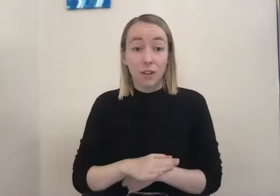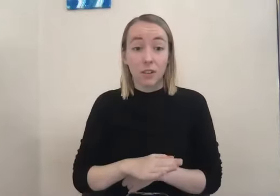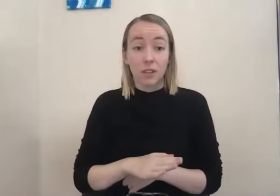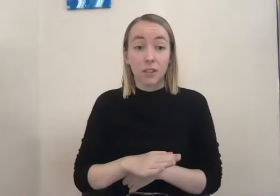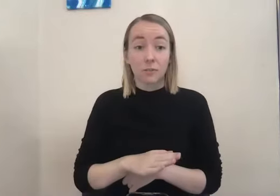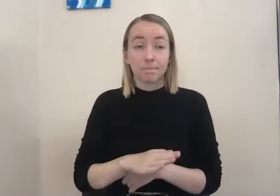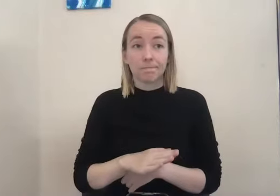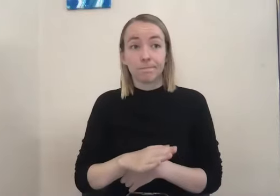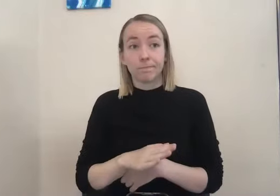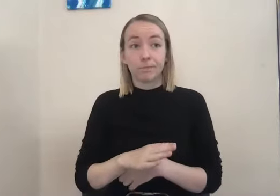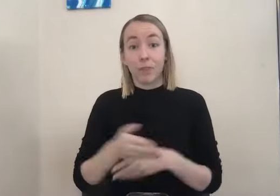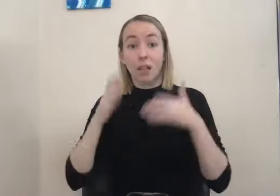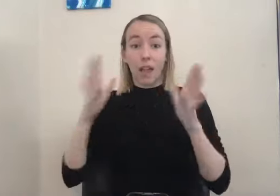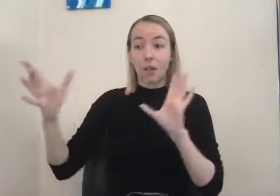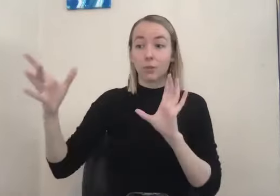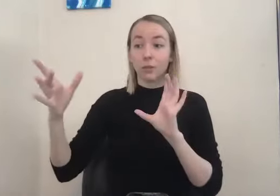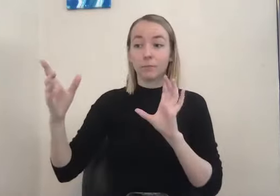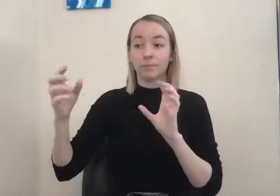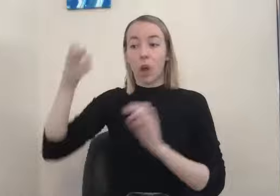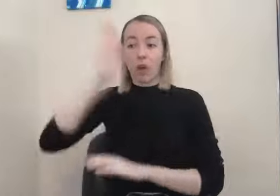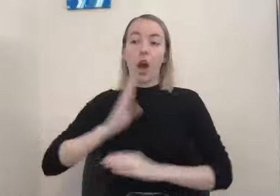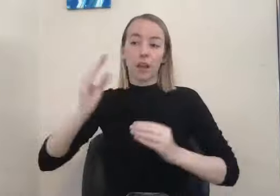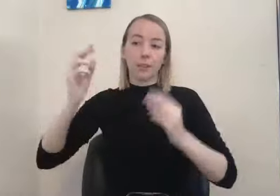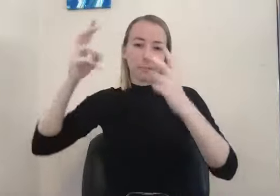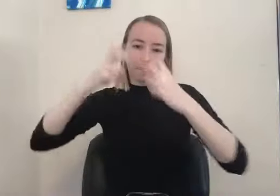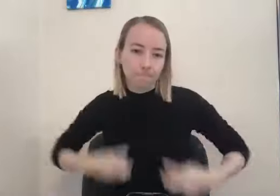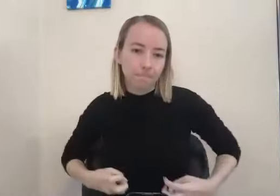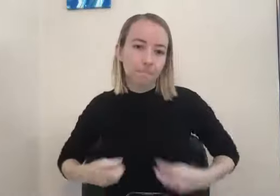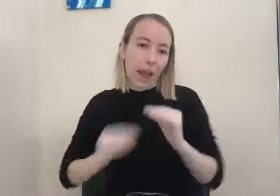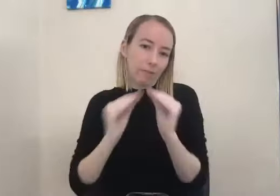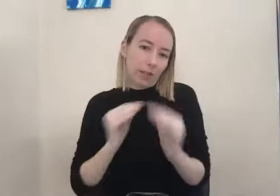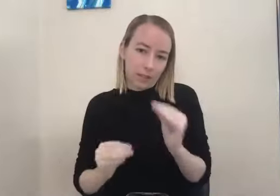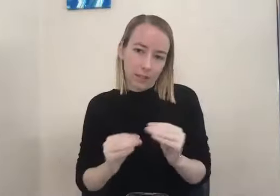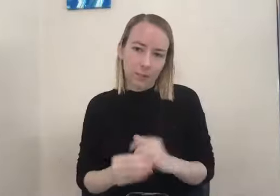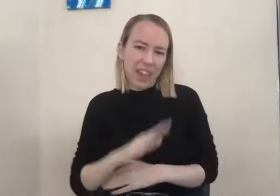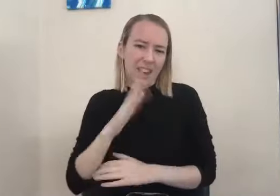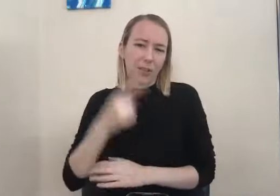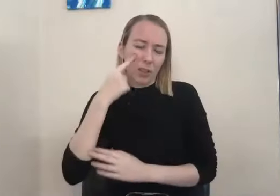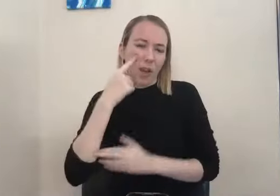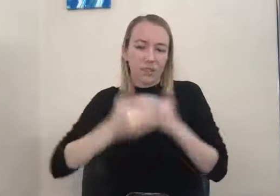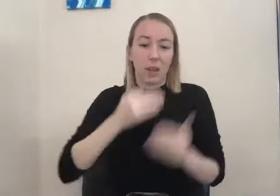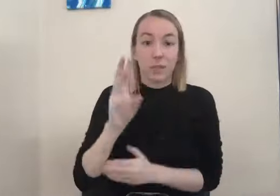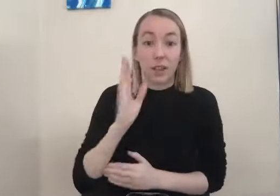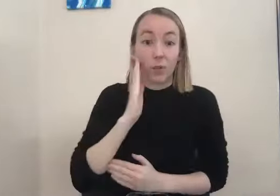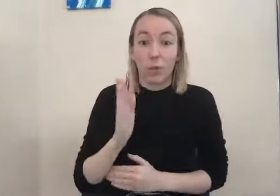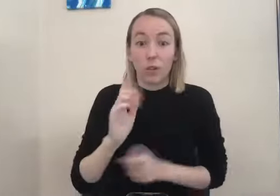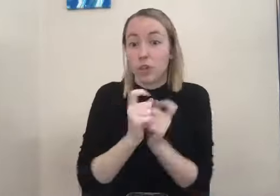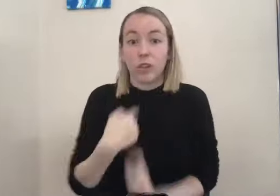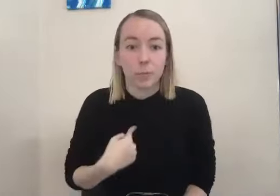all because I thought he was a great guy, but I was to discover there was quite a lot of stuff there with him as well. And I used to sit in meetings and say things